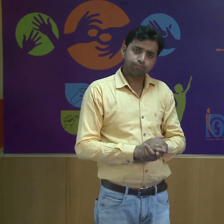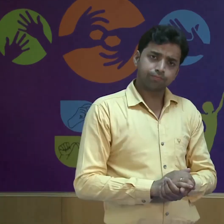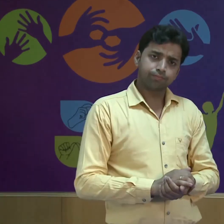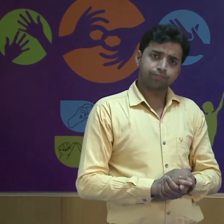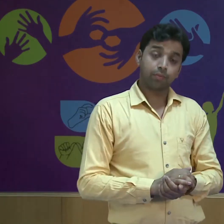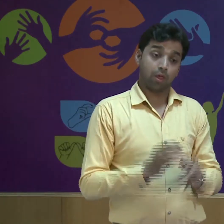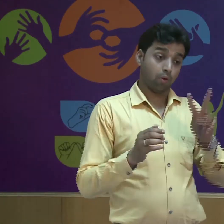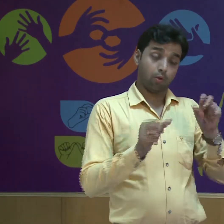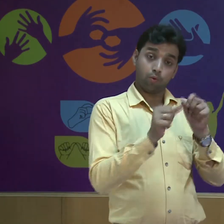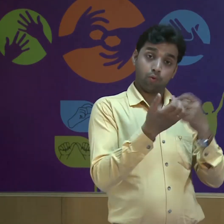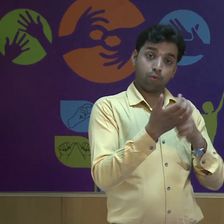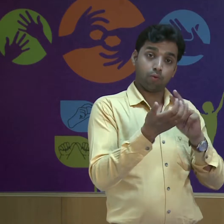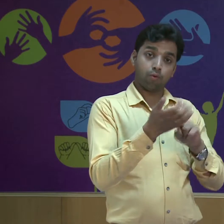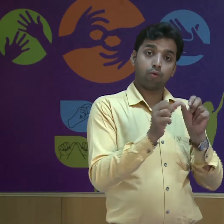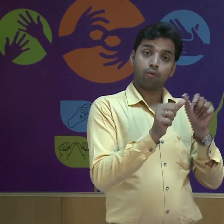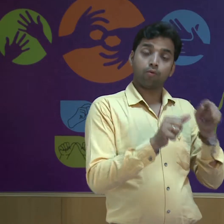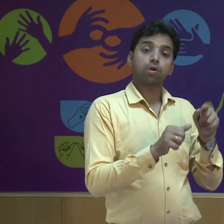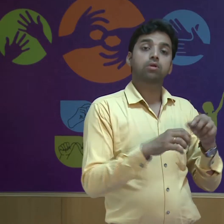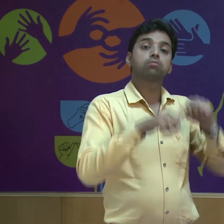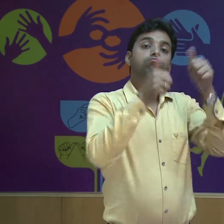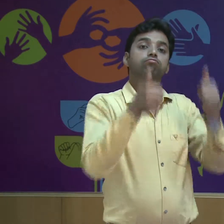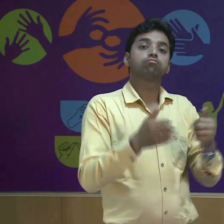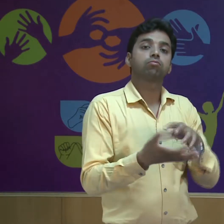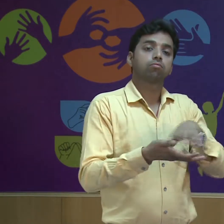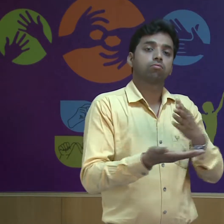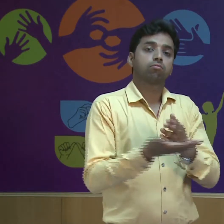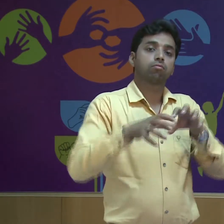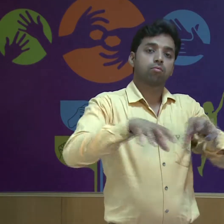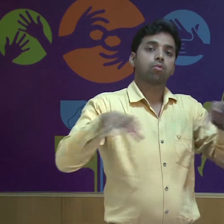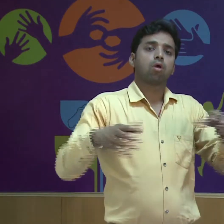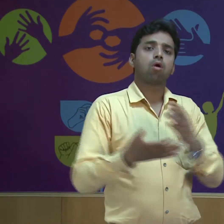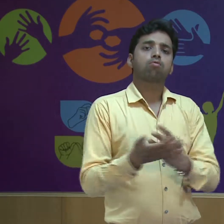The Varna system divided the society into 4 castes: